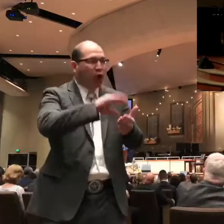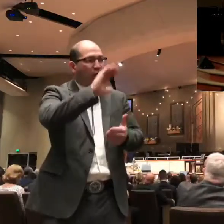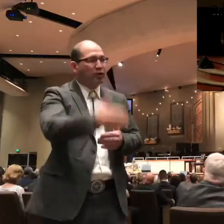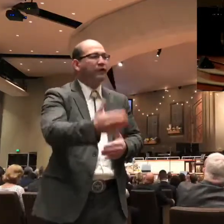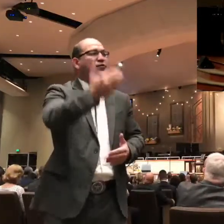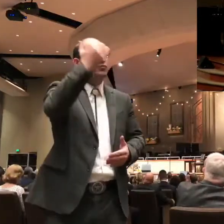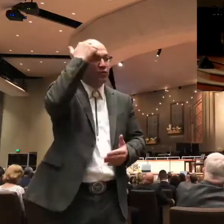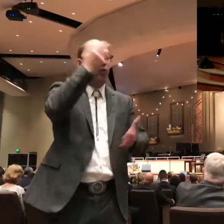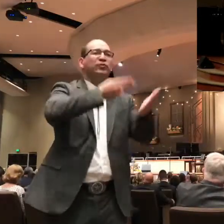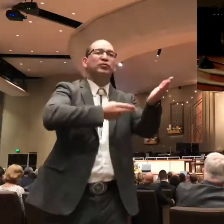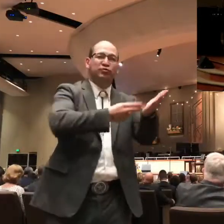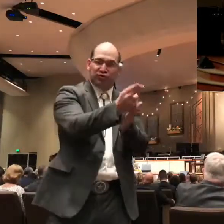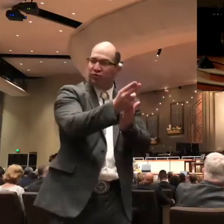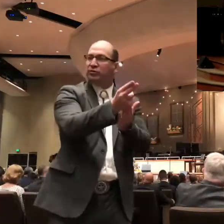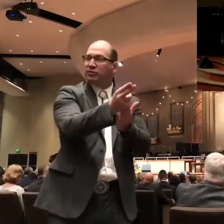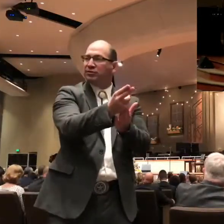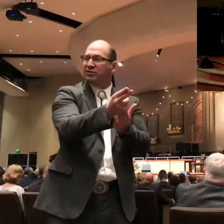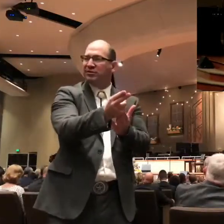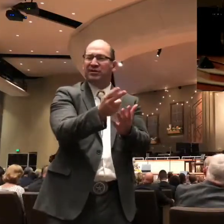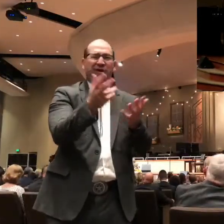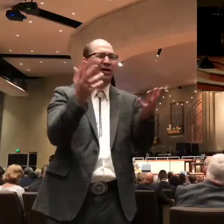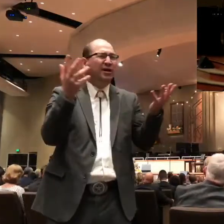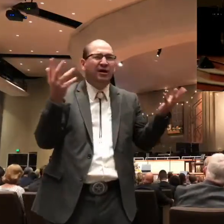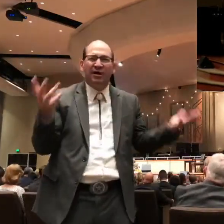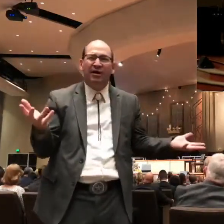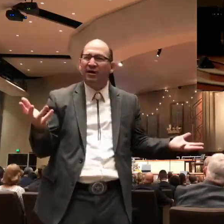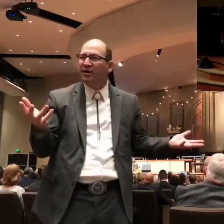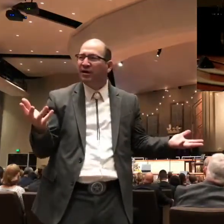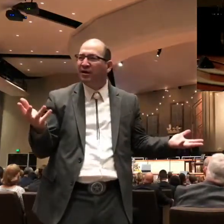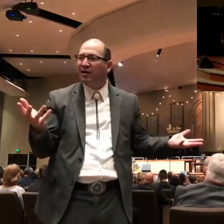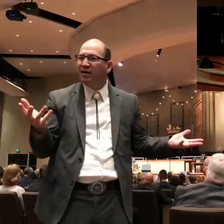never able to come to the knowledge of the